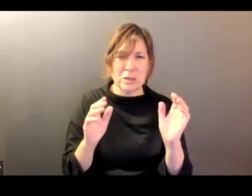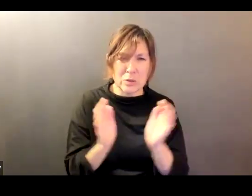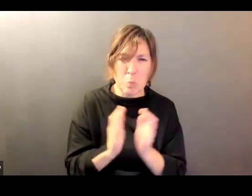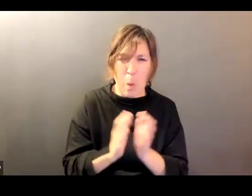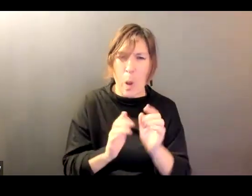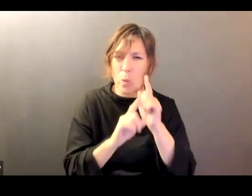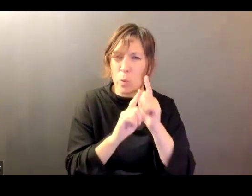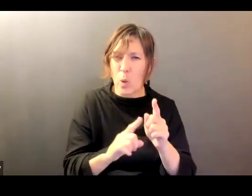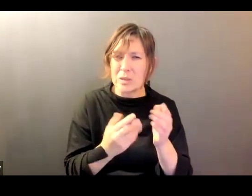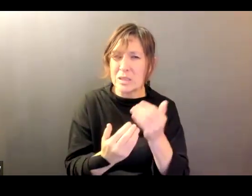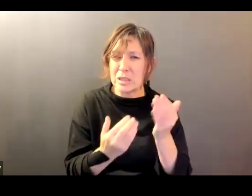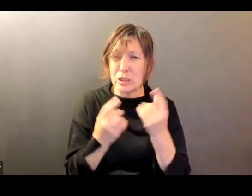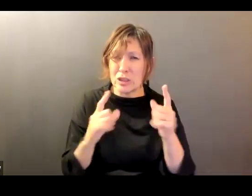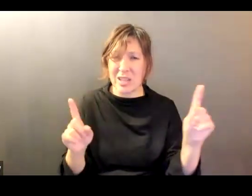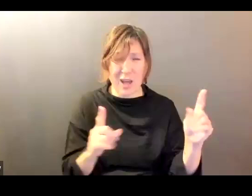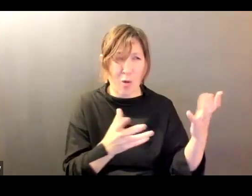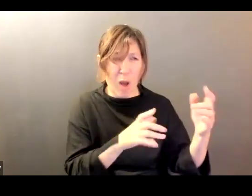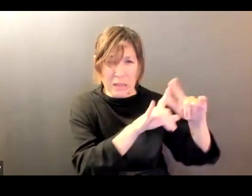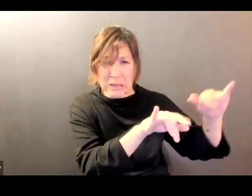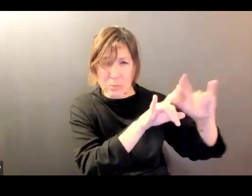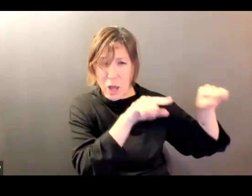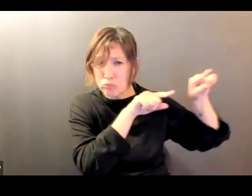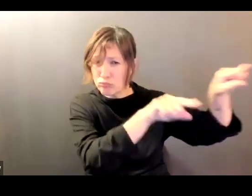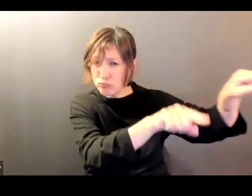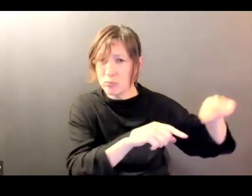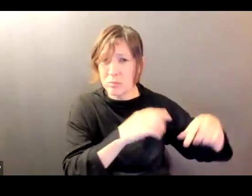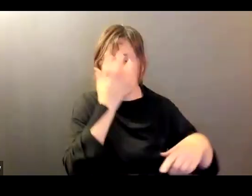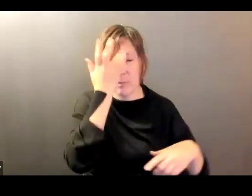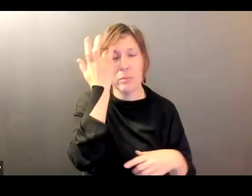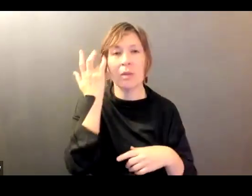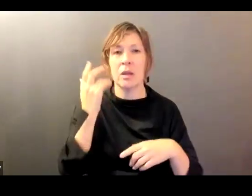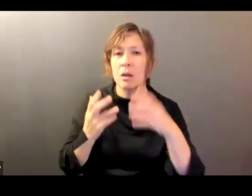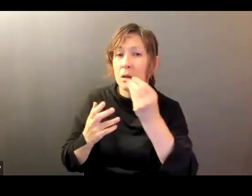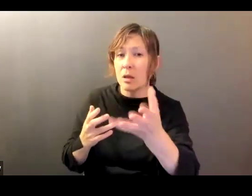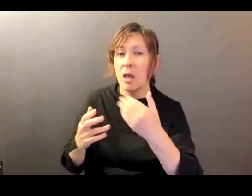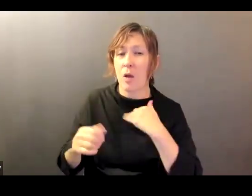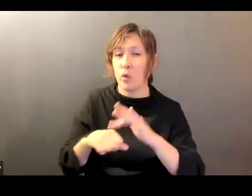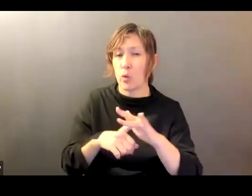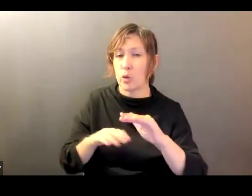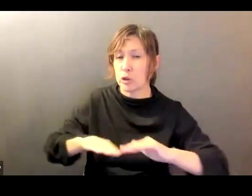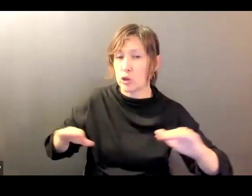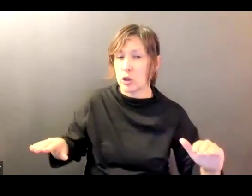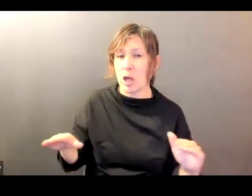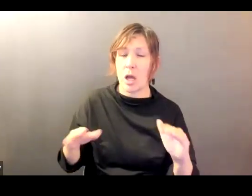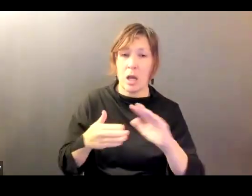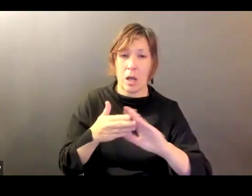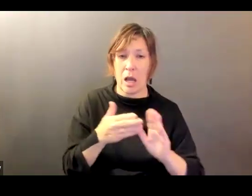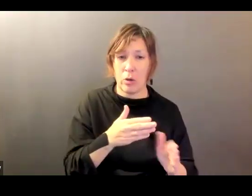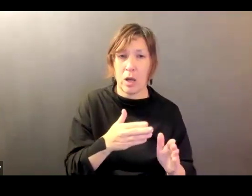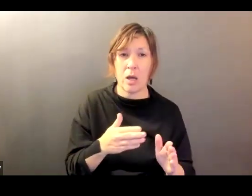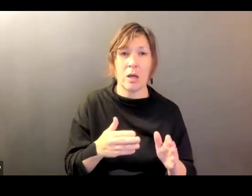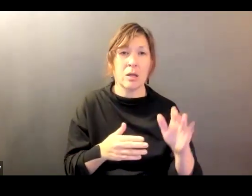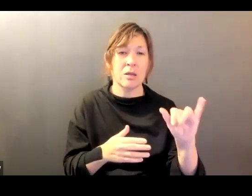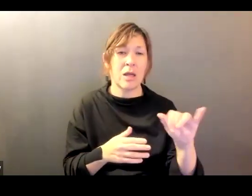ask educators. Can I just share one thing about that? We have early childhood outcomes that we measure, it's called